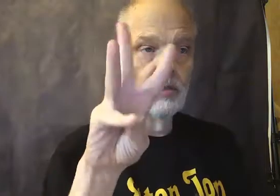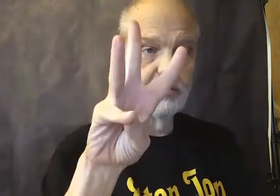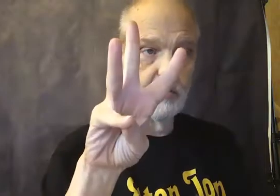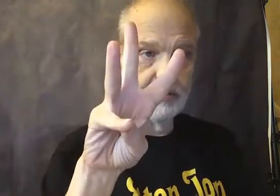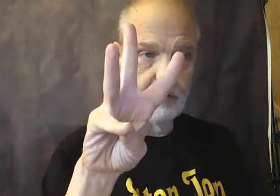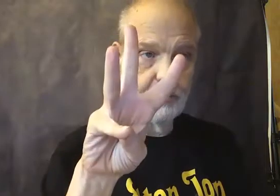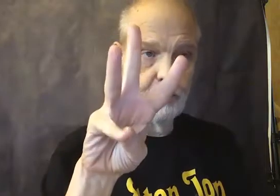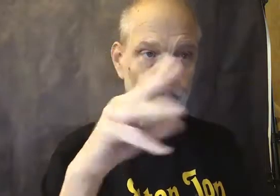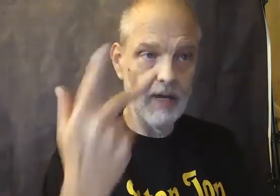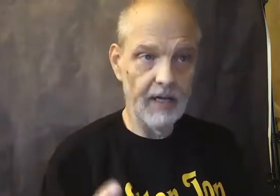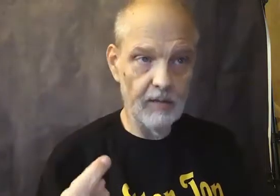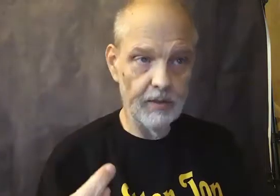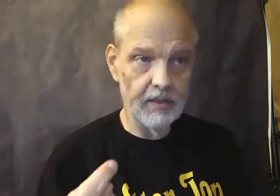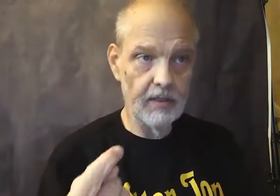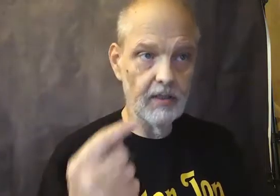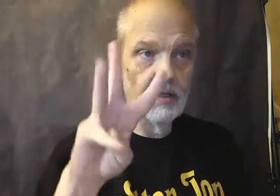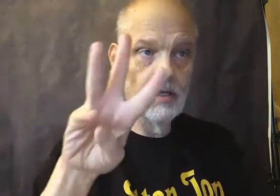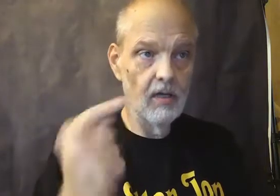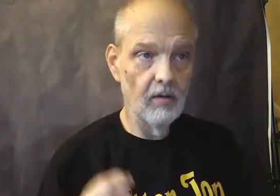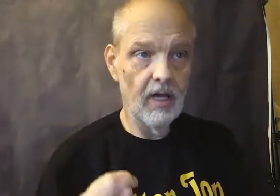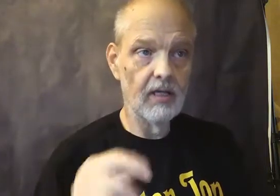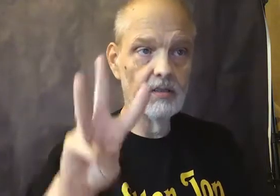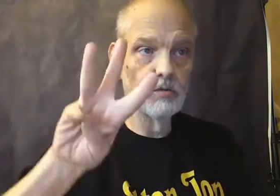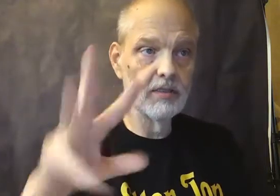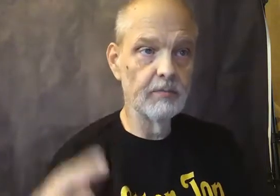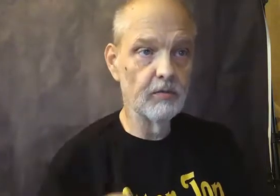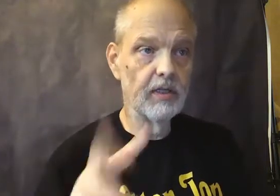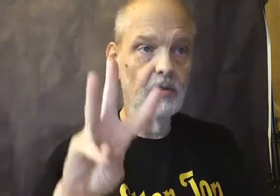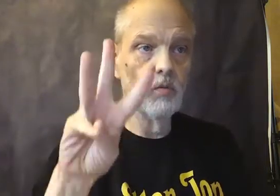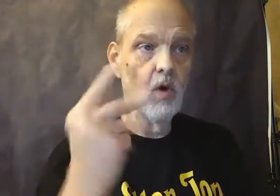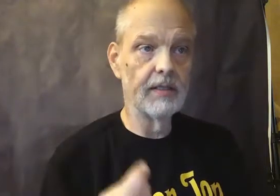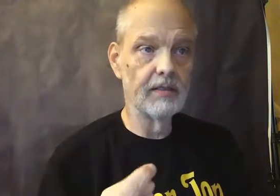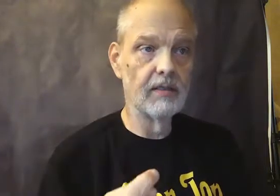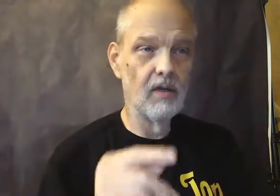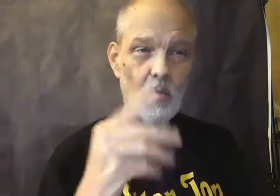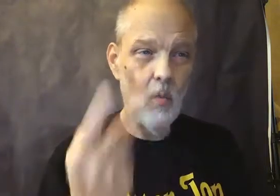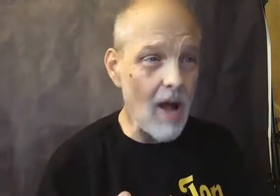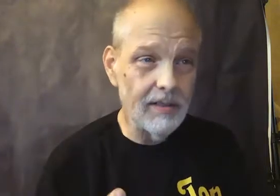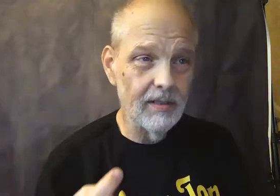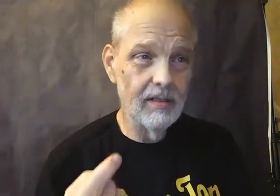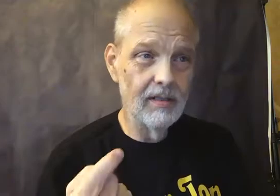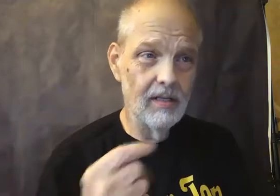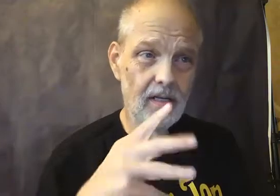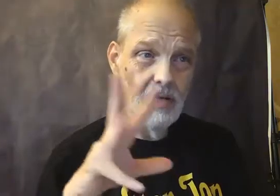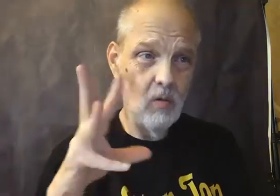start with a W and end with a T and twist in between. What? What?